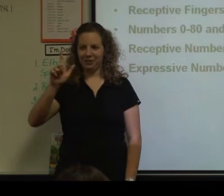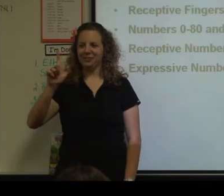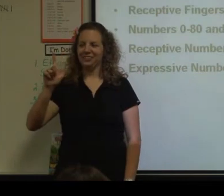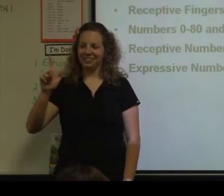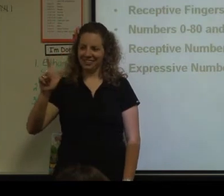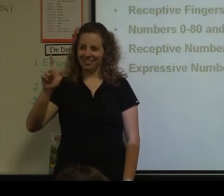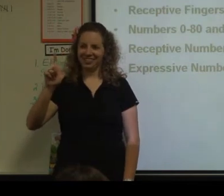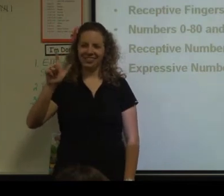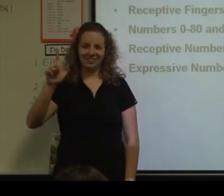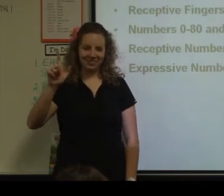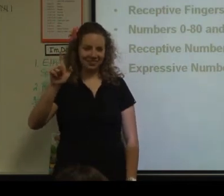21, good.